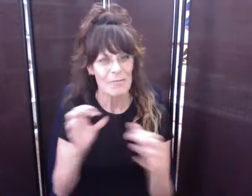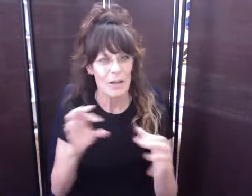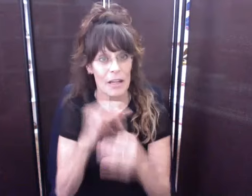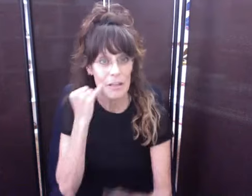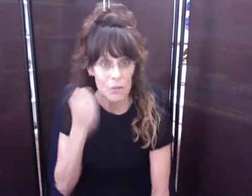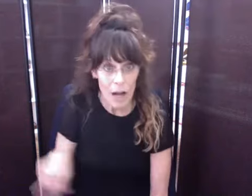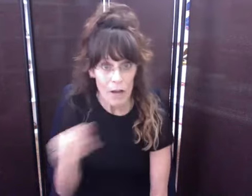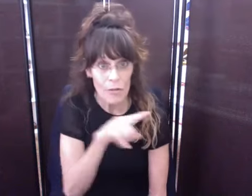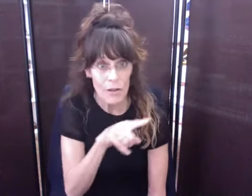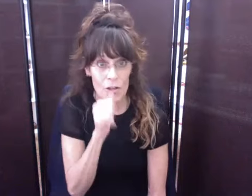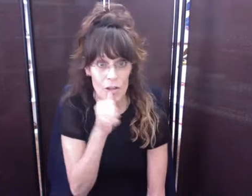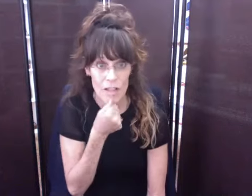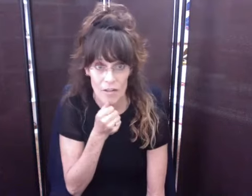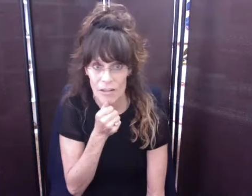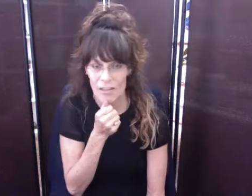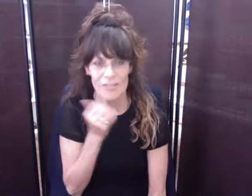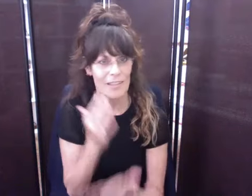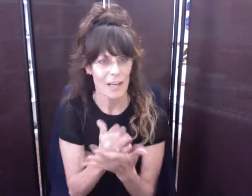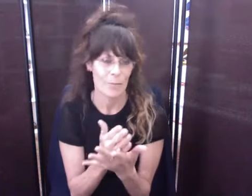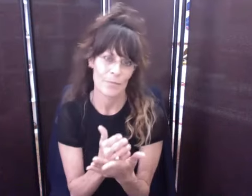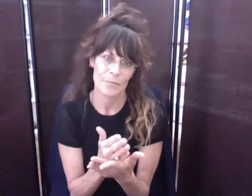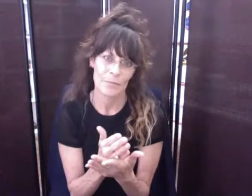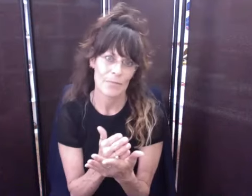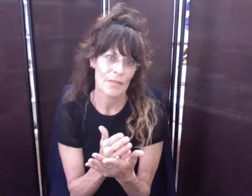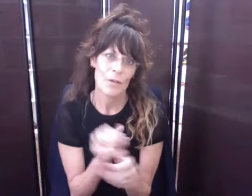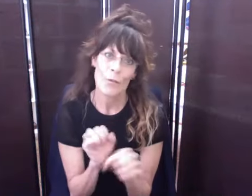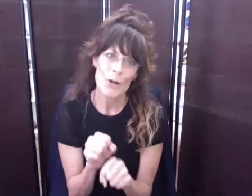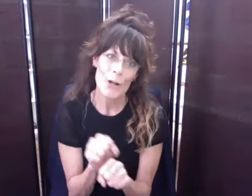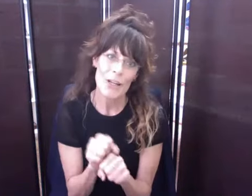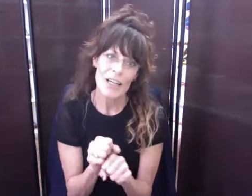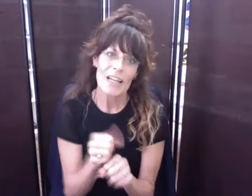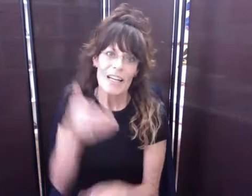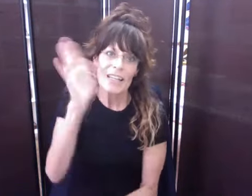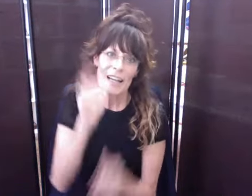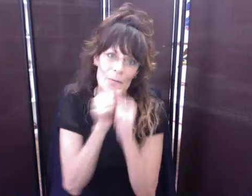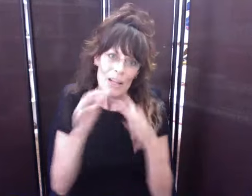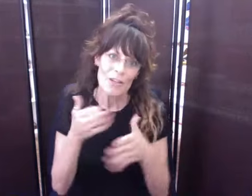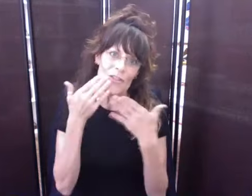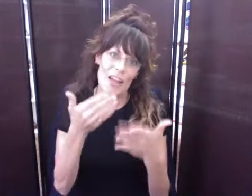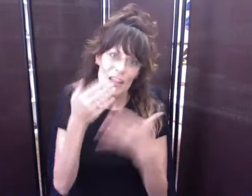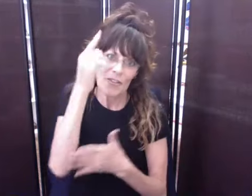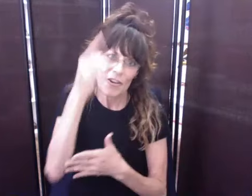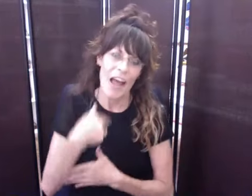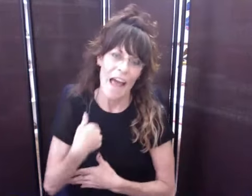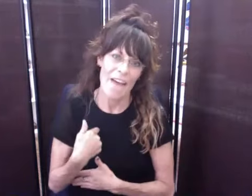suffering, you don't have to. Do the work. God bless you all. Thank you for having me tonight. Carl, thank you, brother. I love you. Thank you.